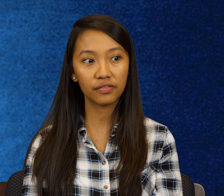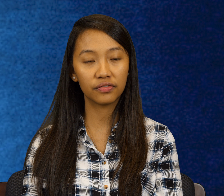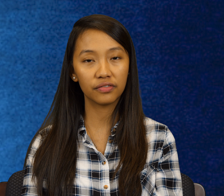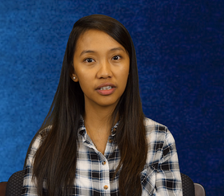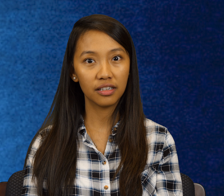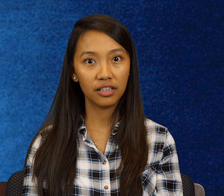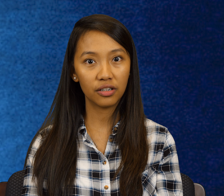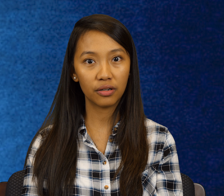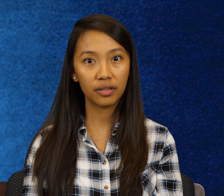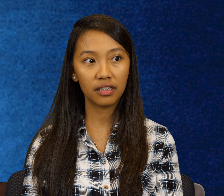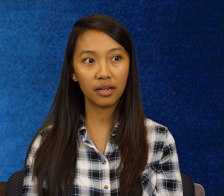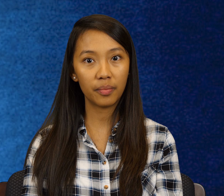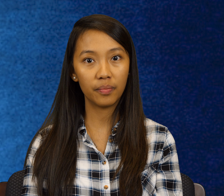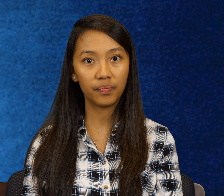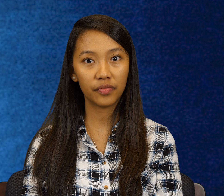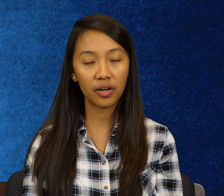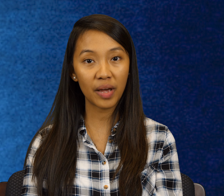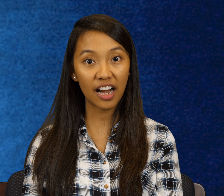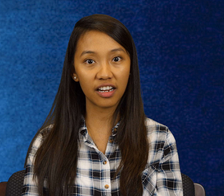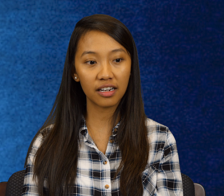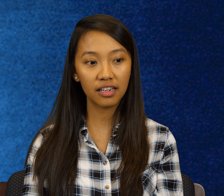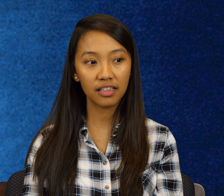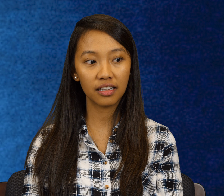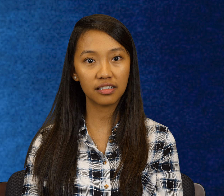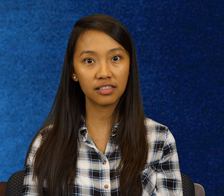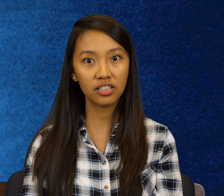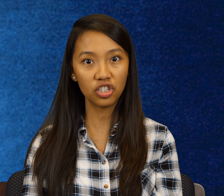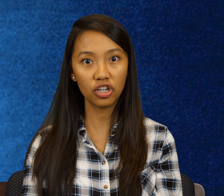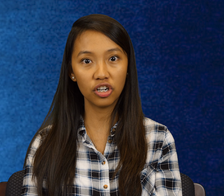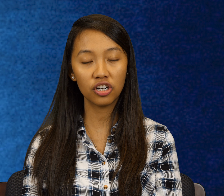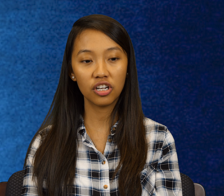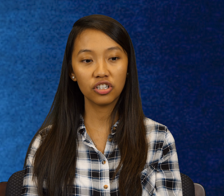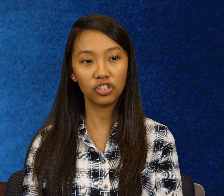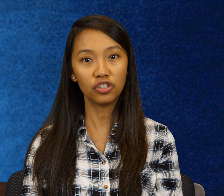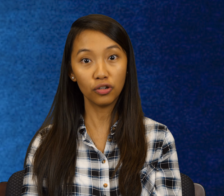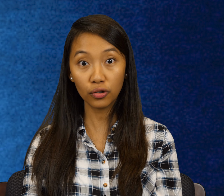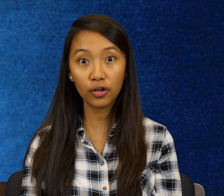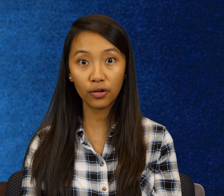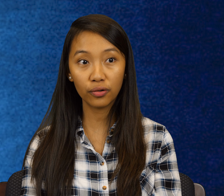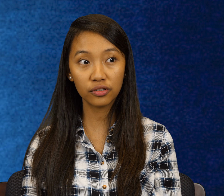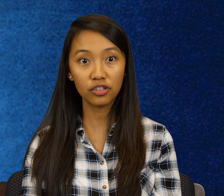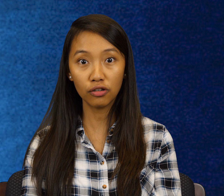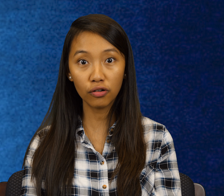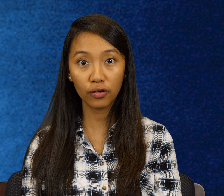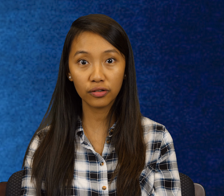of, in a panic, like, Sister Lugo, Sister Lugo,